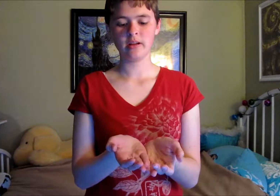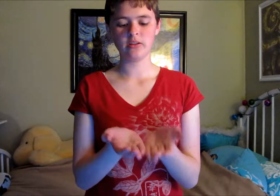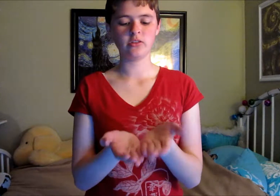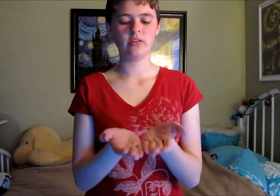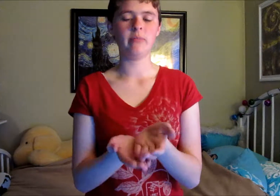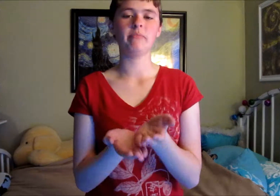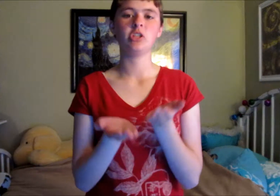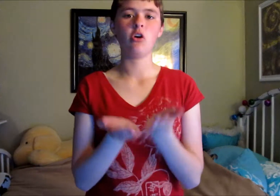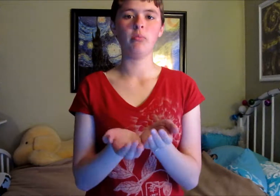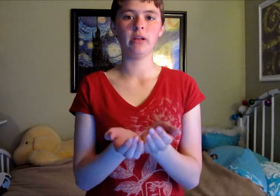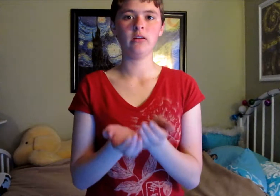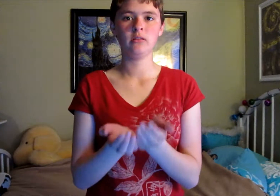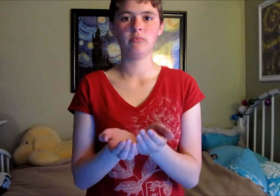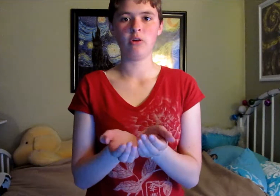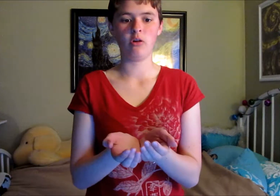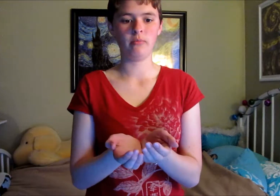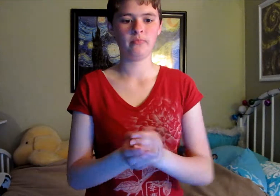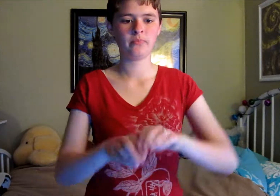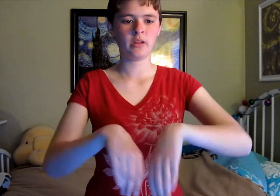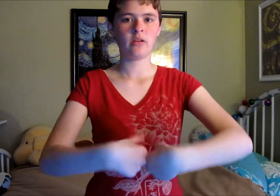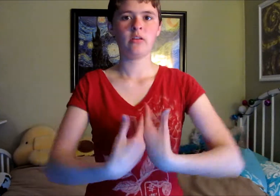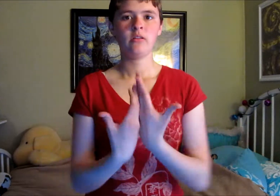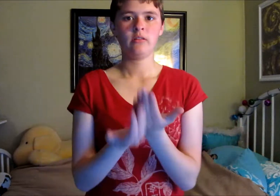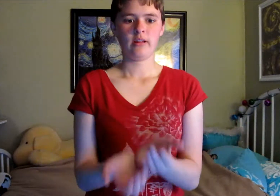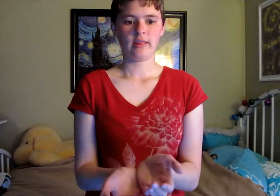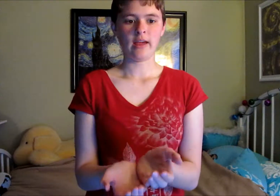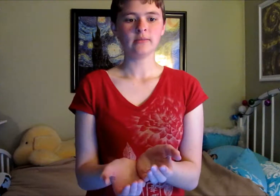and turn them into open palm. That.